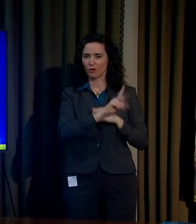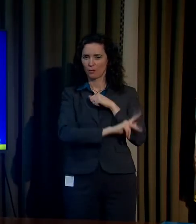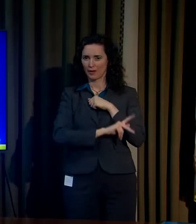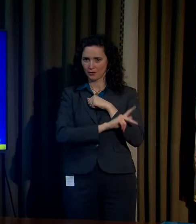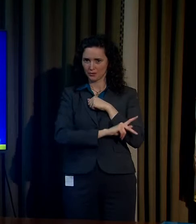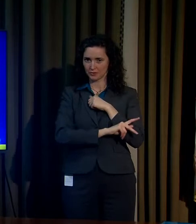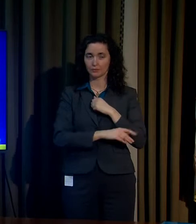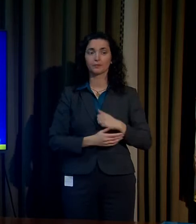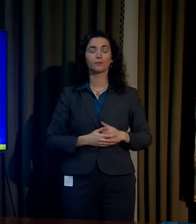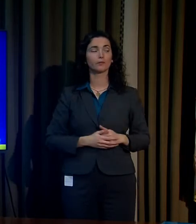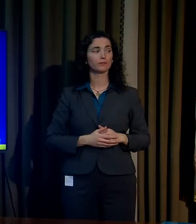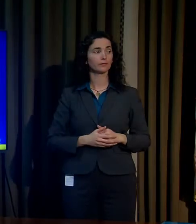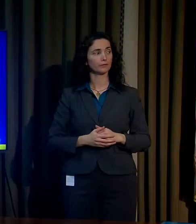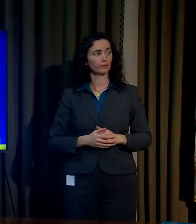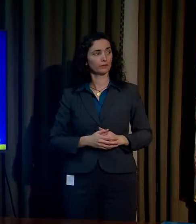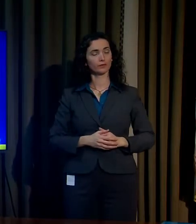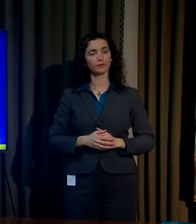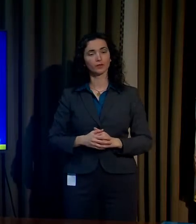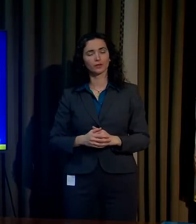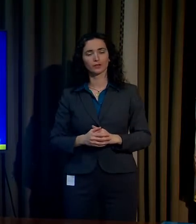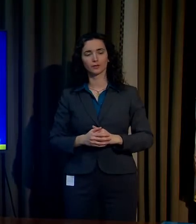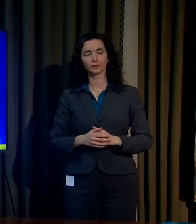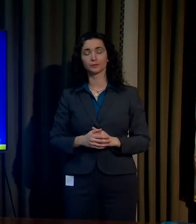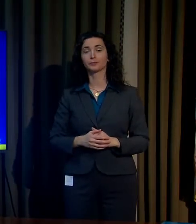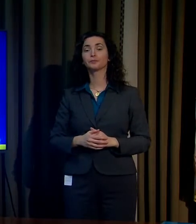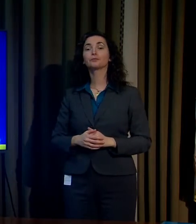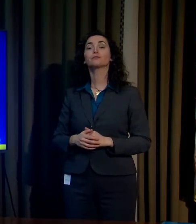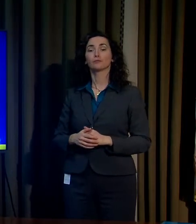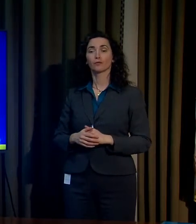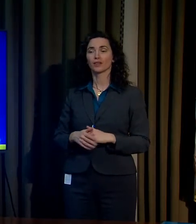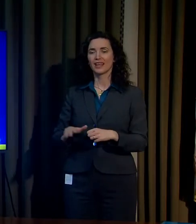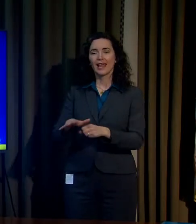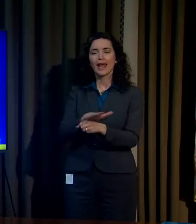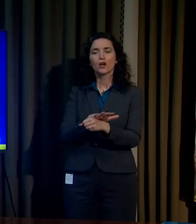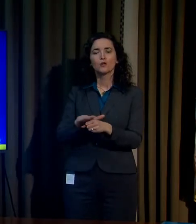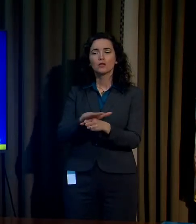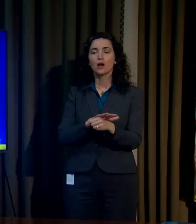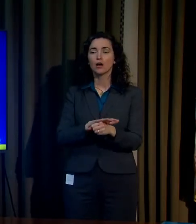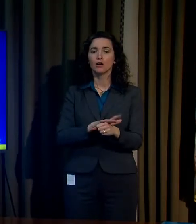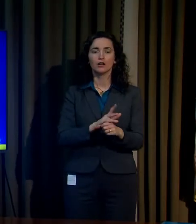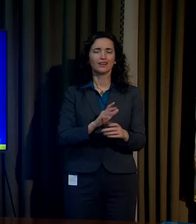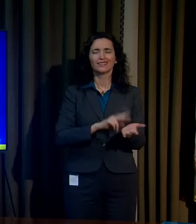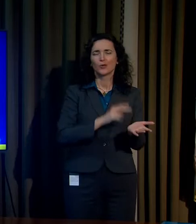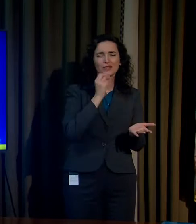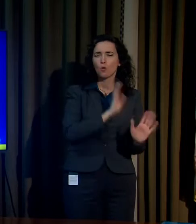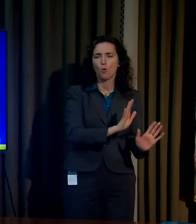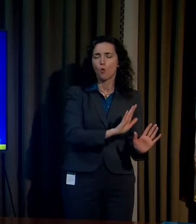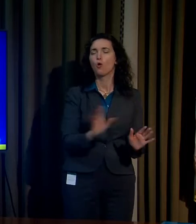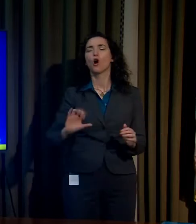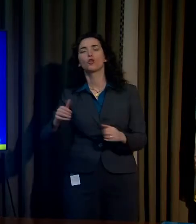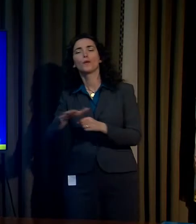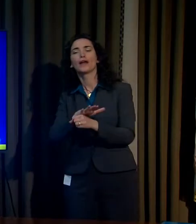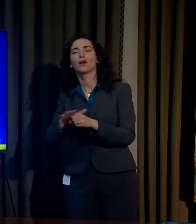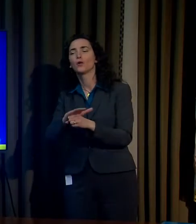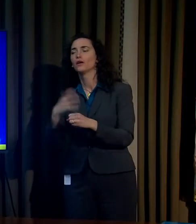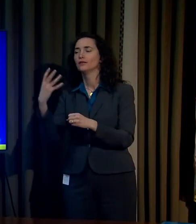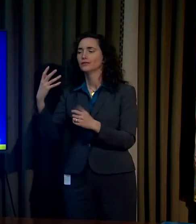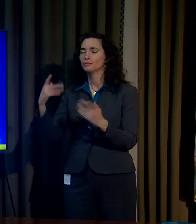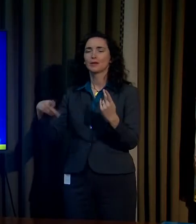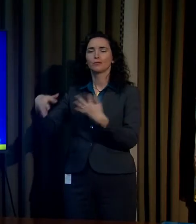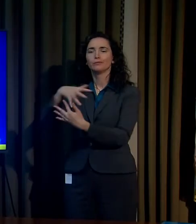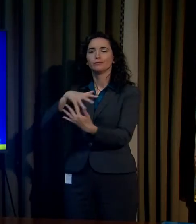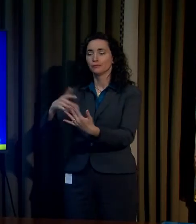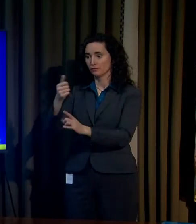had over 70 logged outbreaks in non-congregate settings this past week. That's a new record for the state of